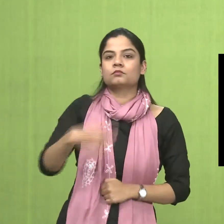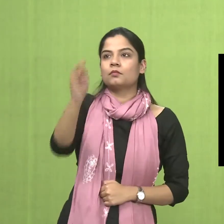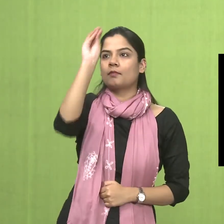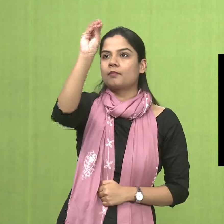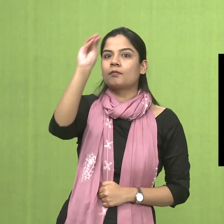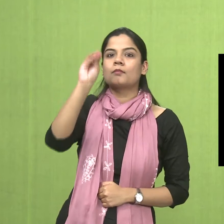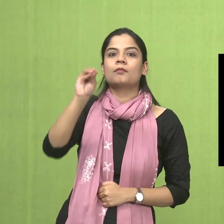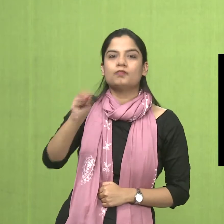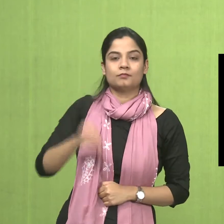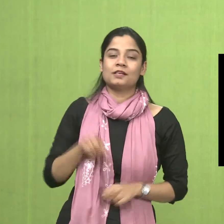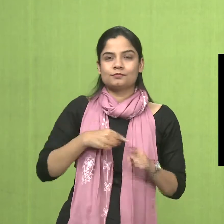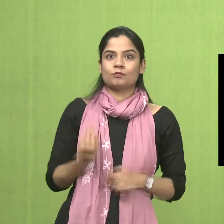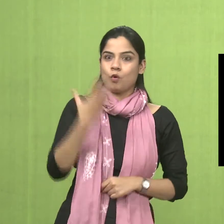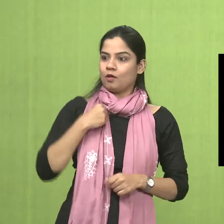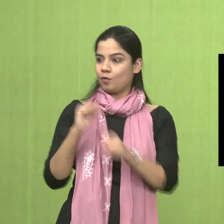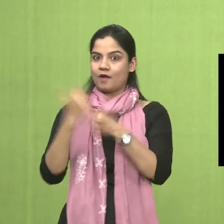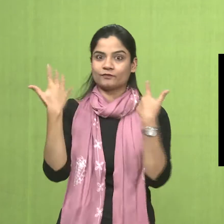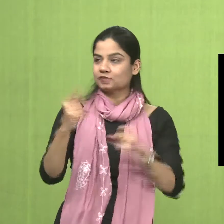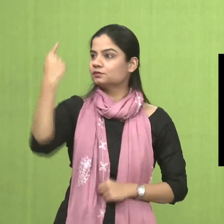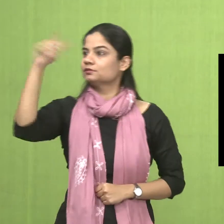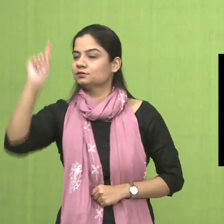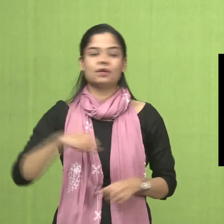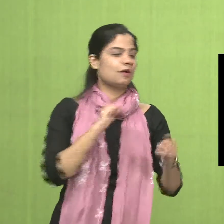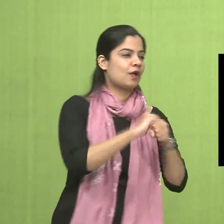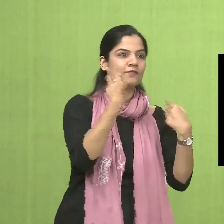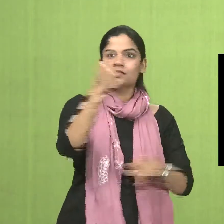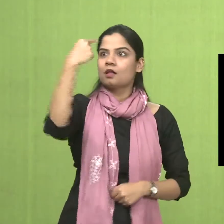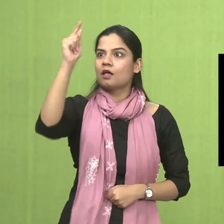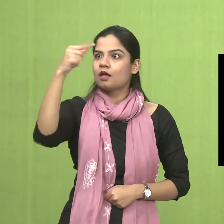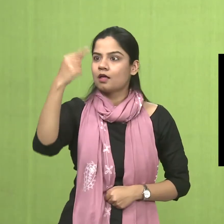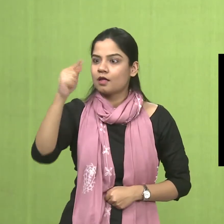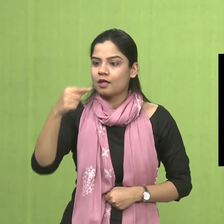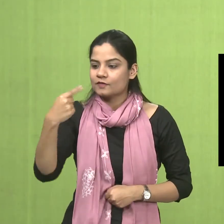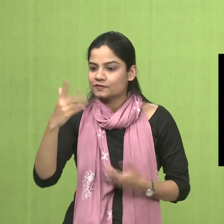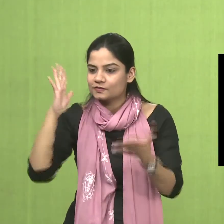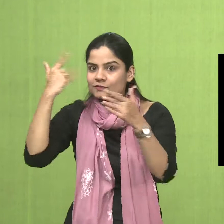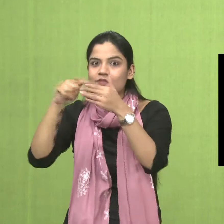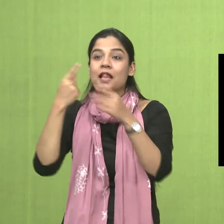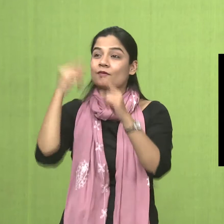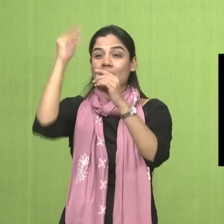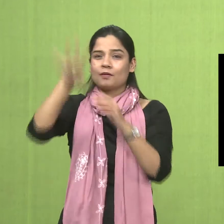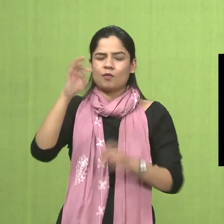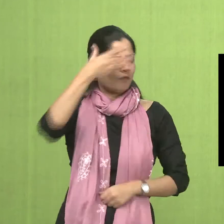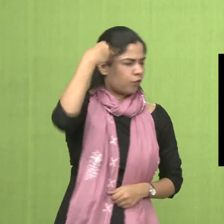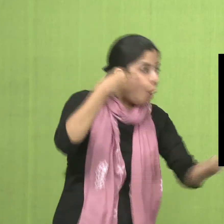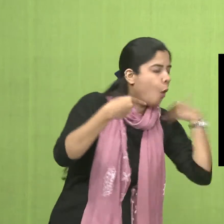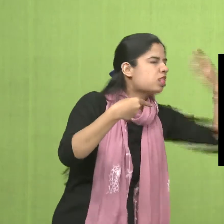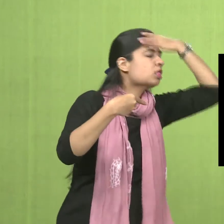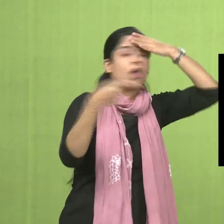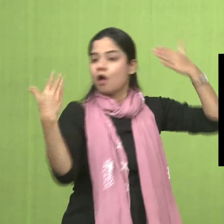be done, underline the activities which need to be done at a definite time, so that you can check the boxes of what works have been done. If you're